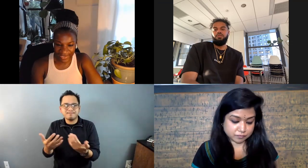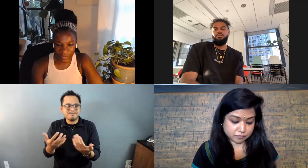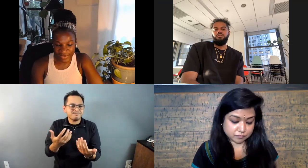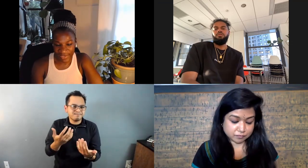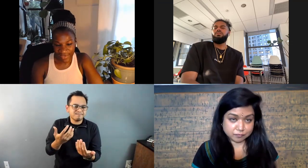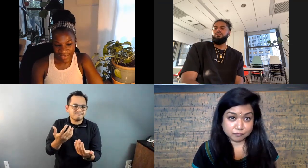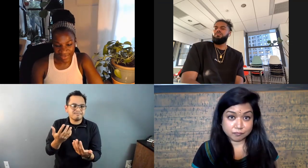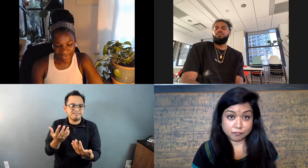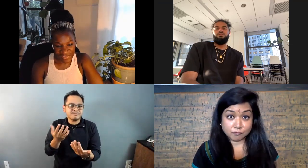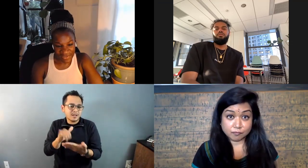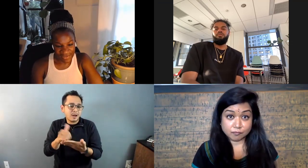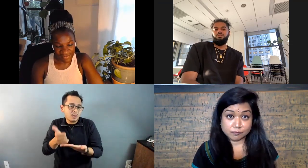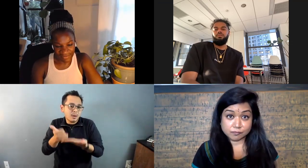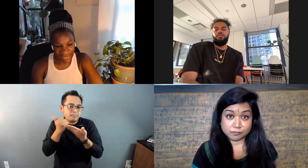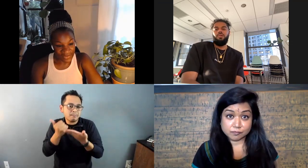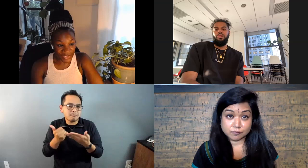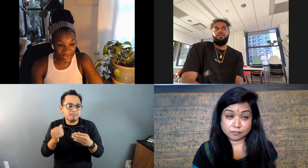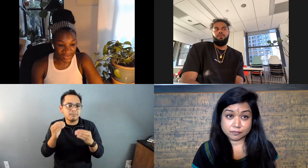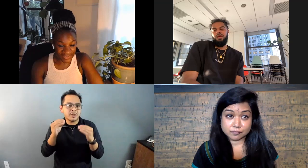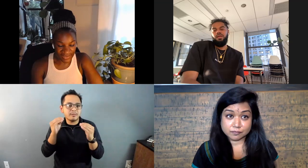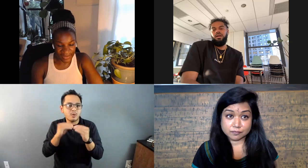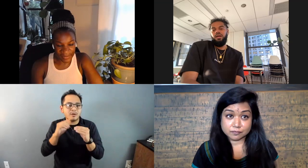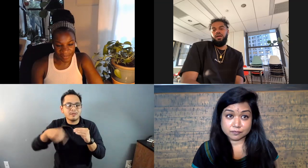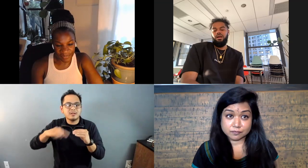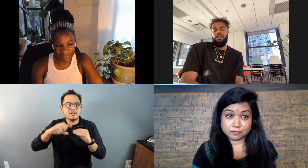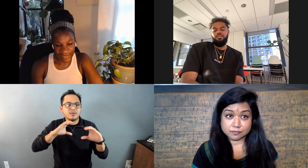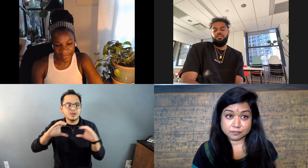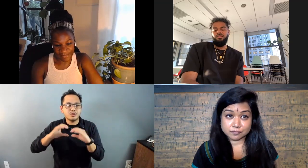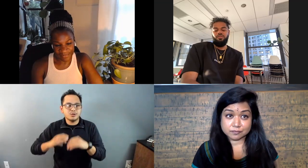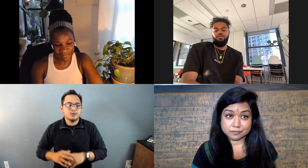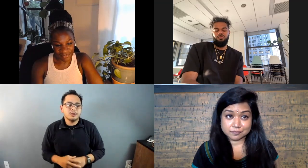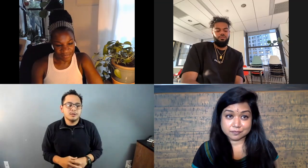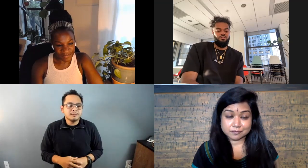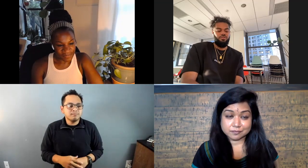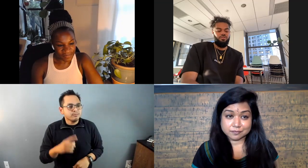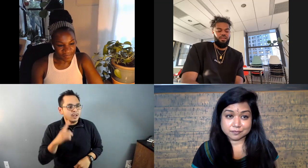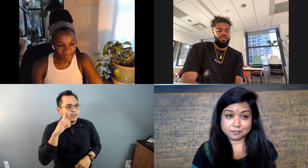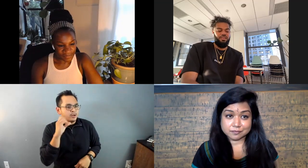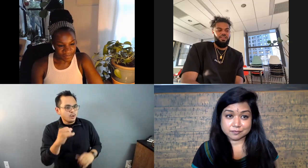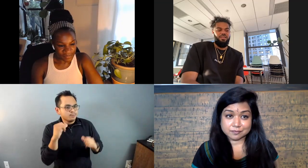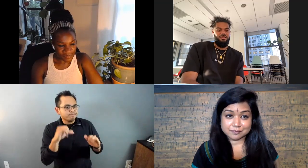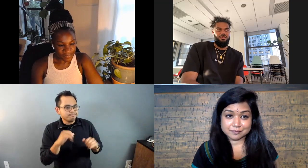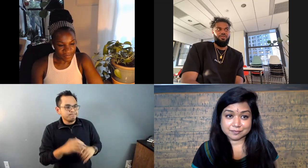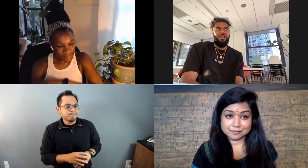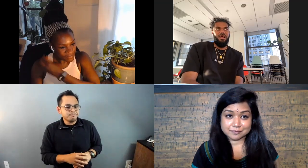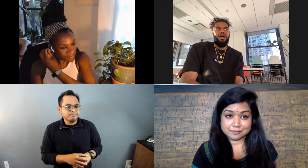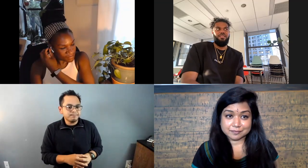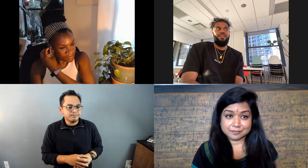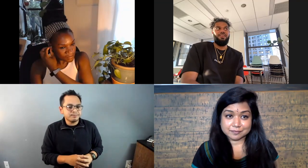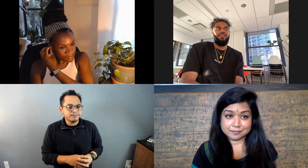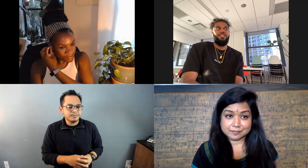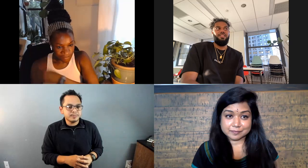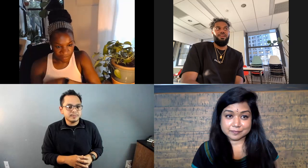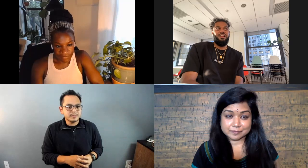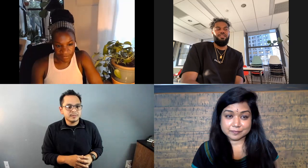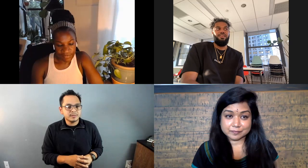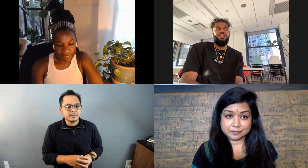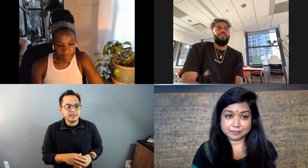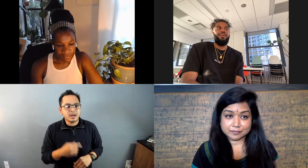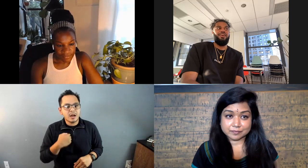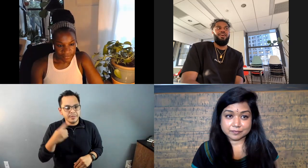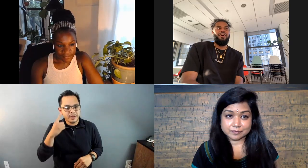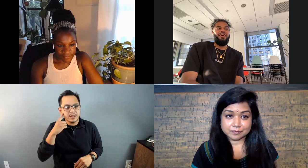get the intention behind an acronym like that, but that ends up in trying to be inclusive,